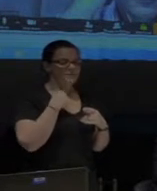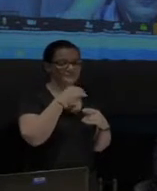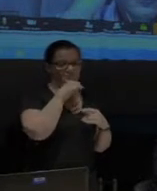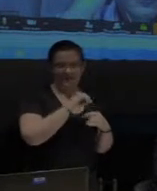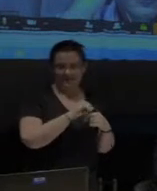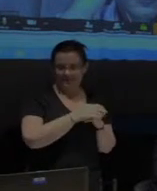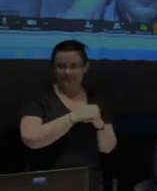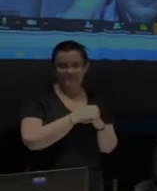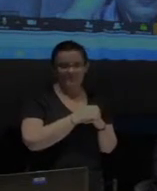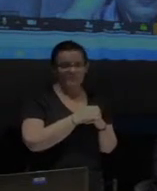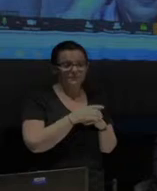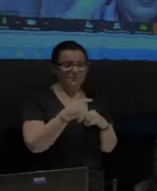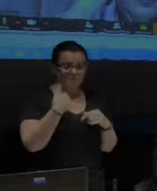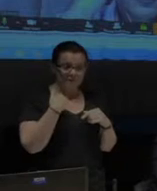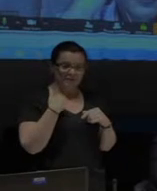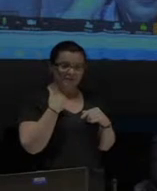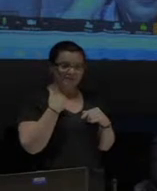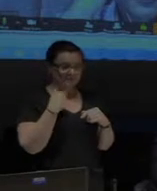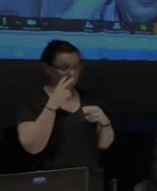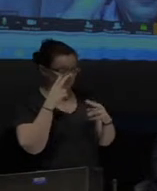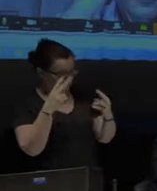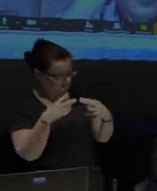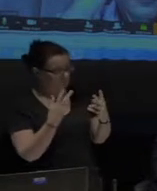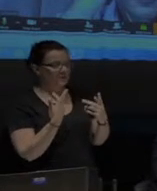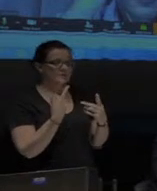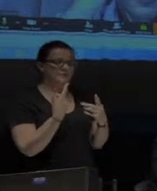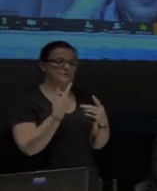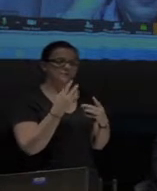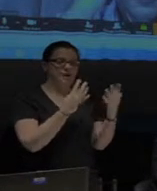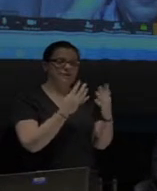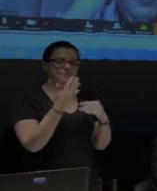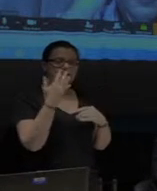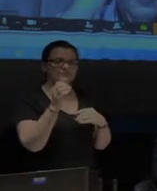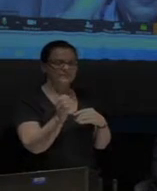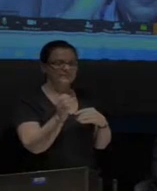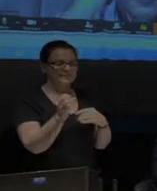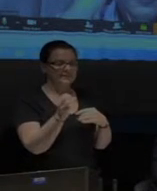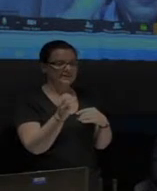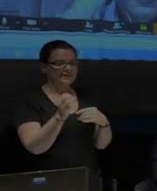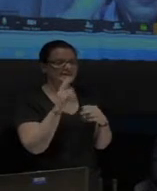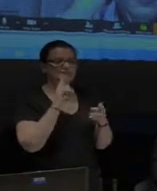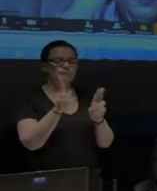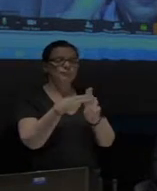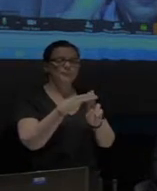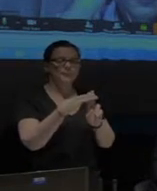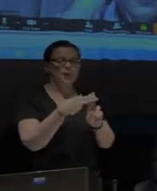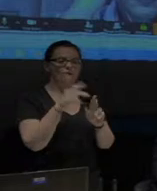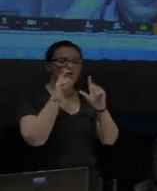I pander to a probably 1950s stereotype of a college principal. College principals now